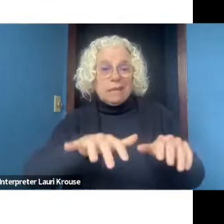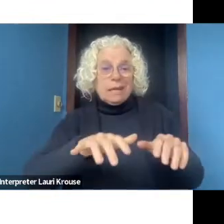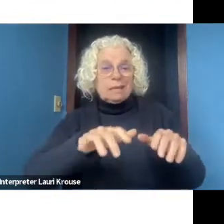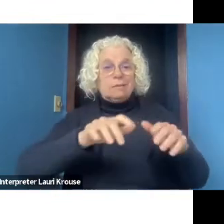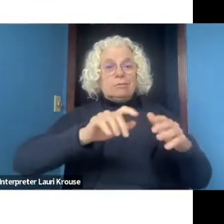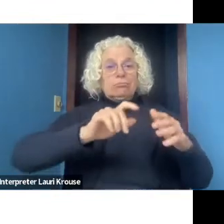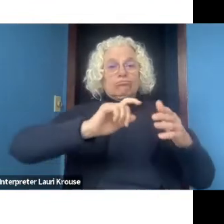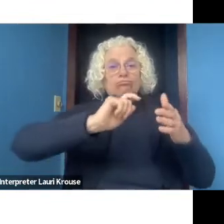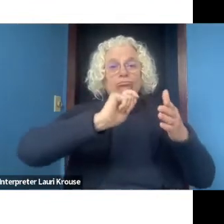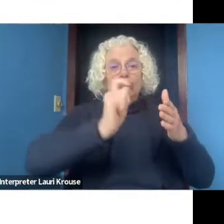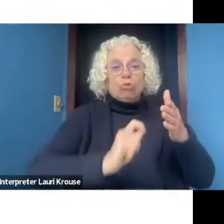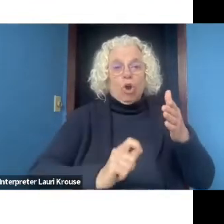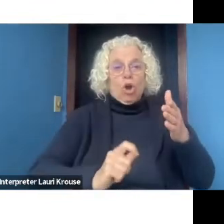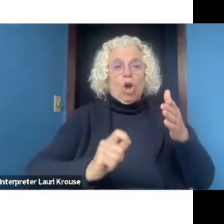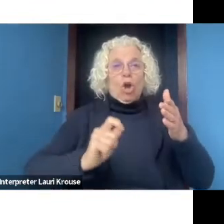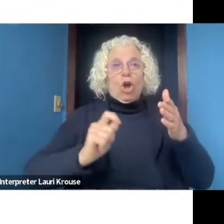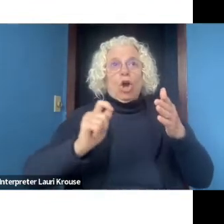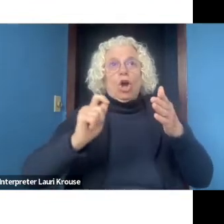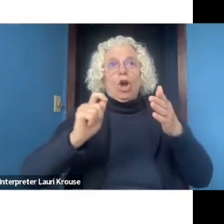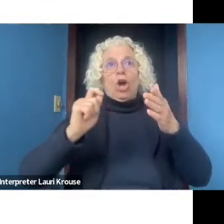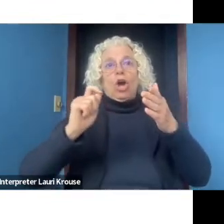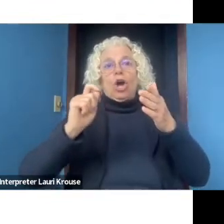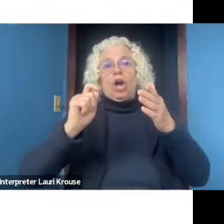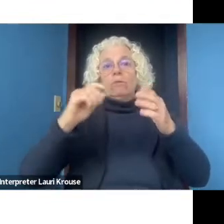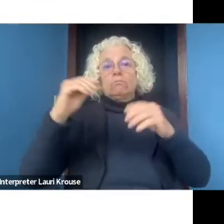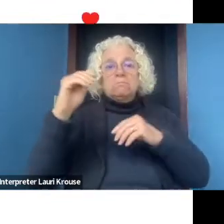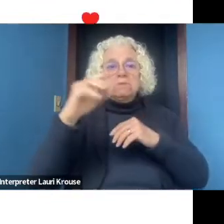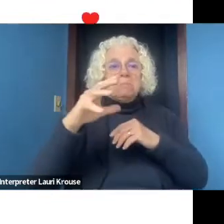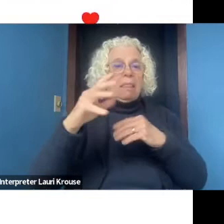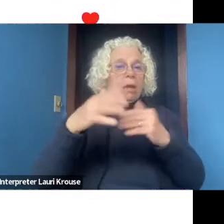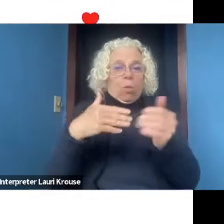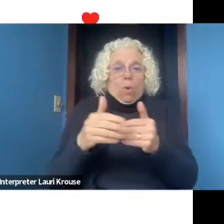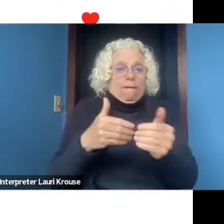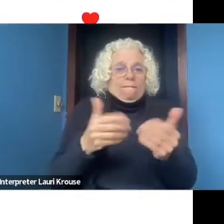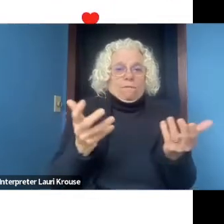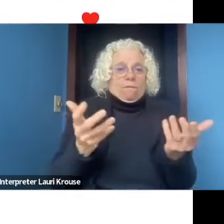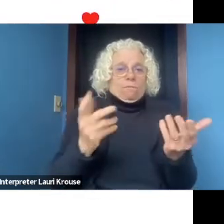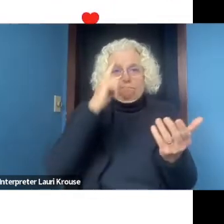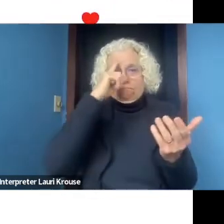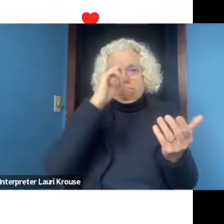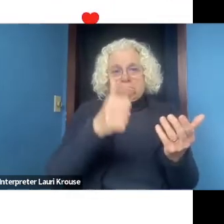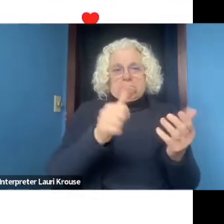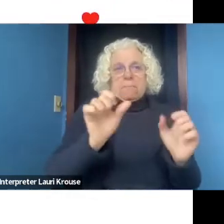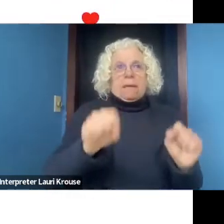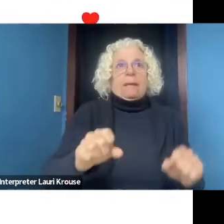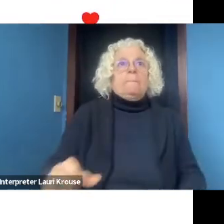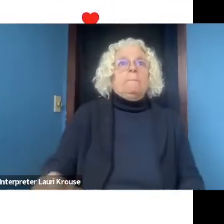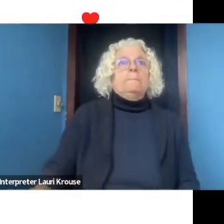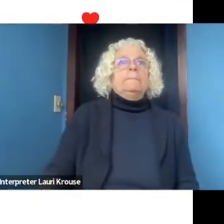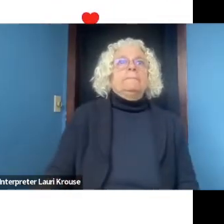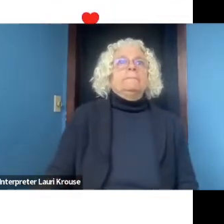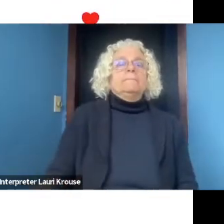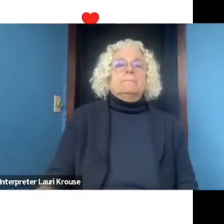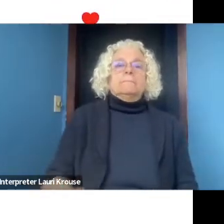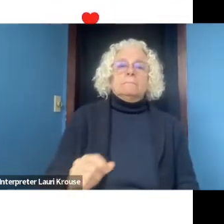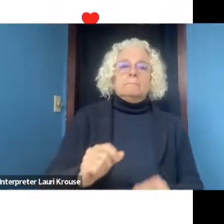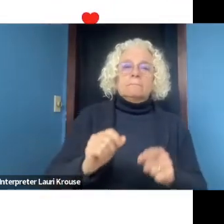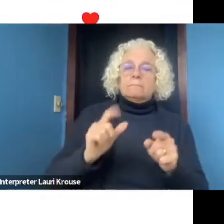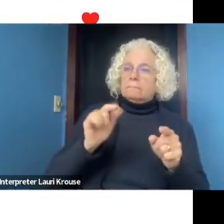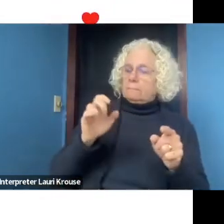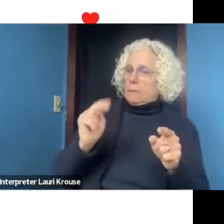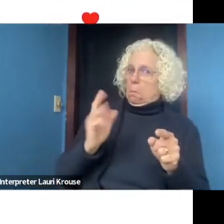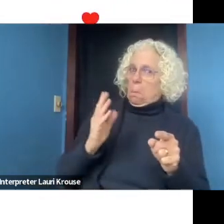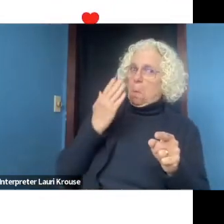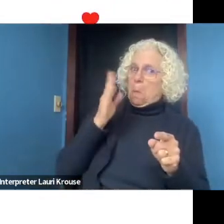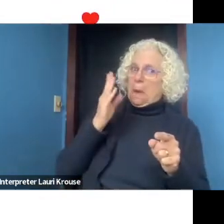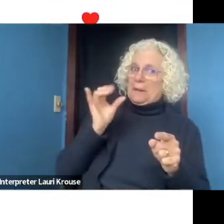can stamp, spotlight, all of those fun things. Perfect. Thank you, Kinsey. I just learned something new